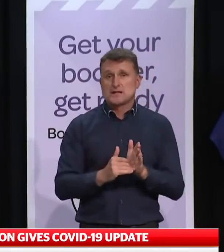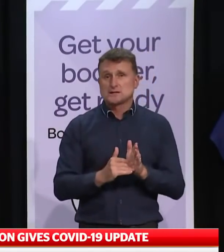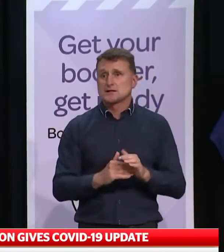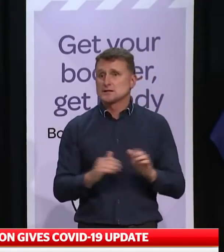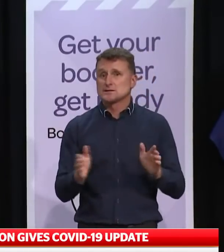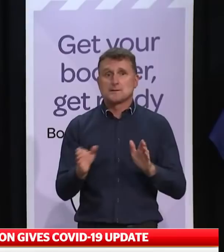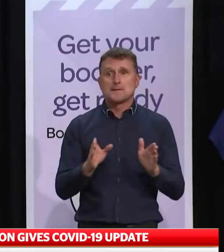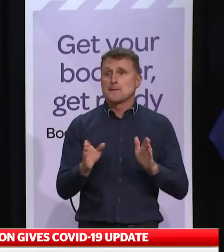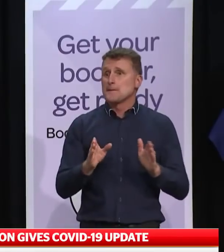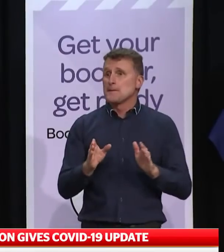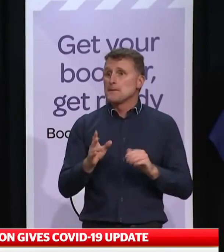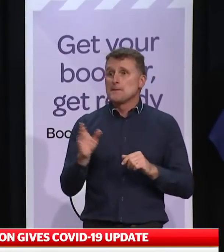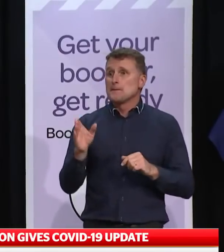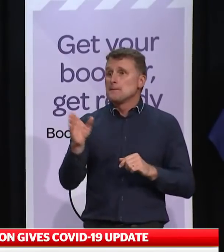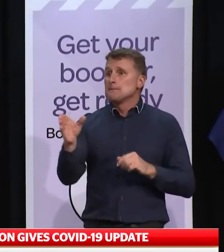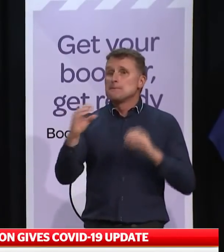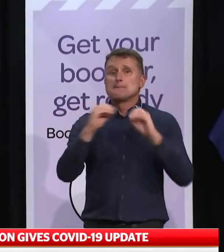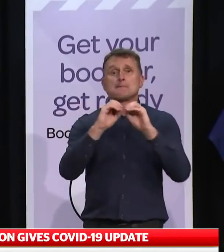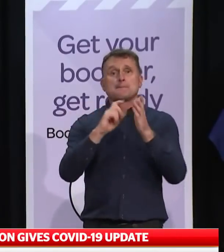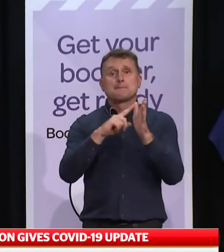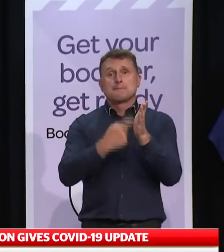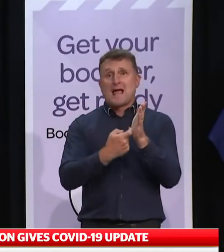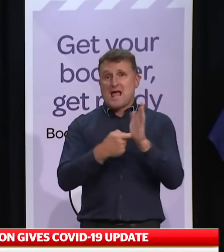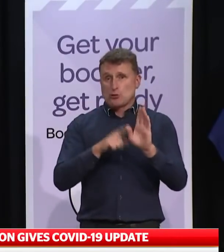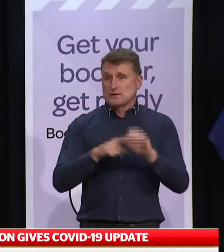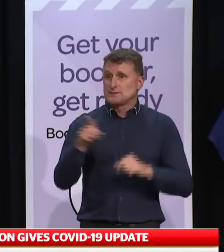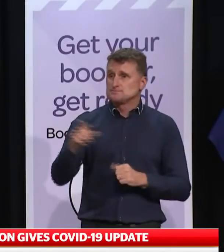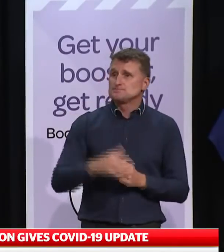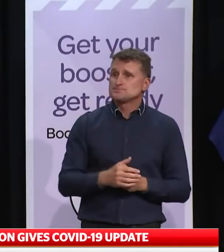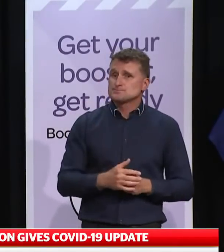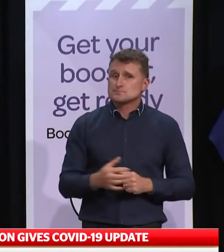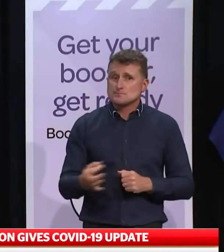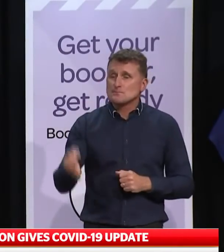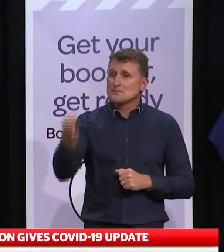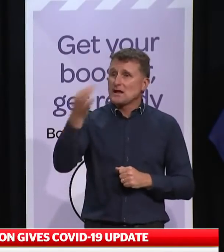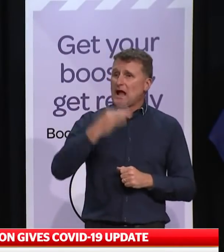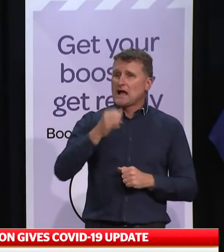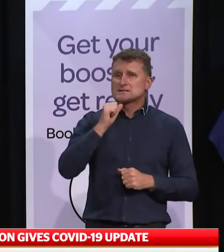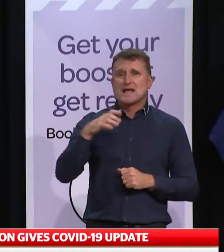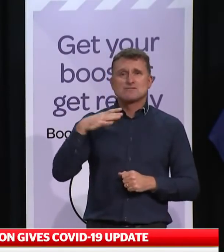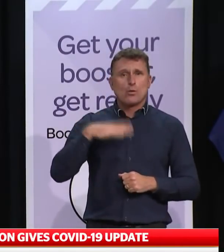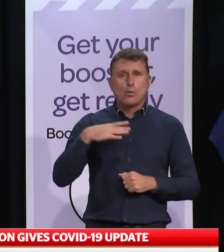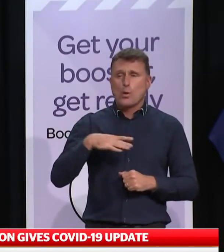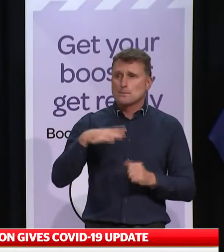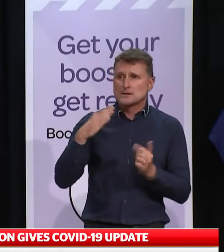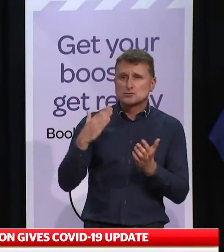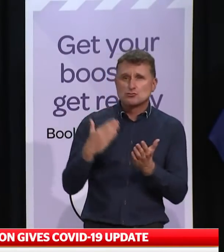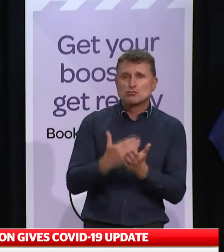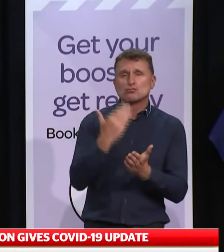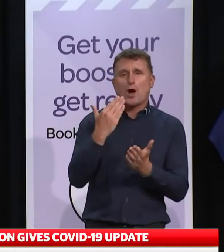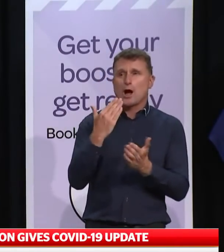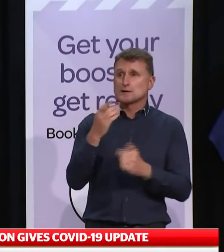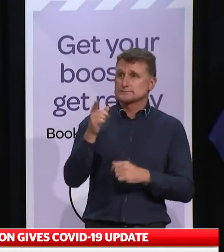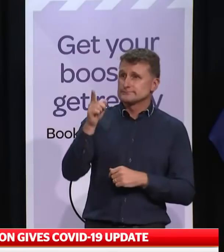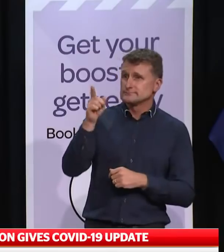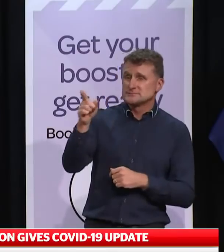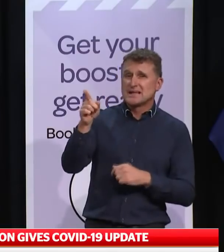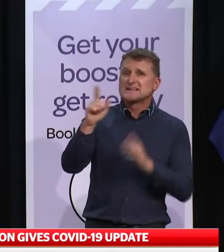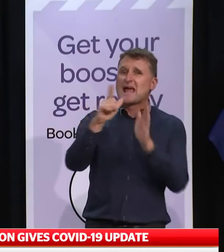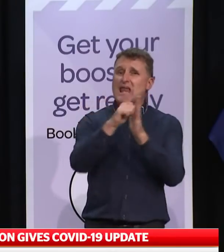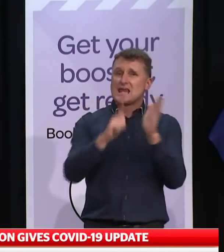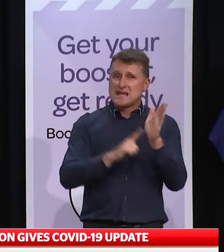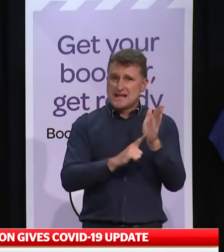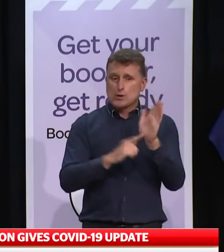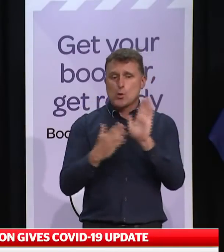feel it's a woman's right to come back to New Zealand if she's a legal